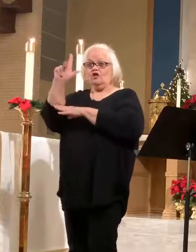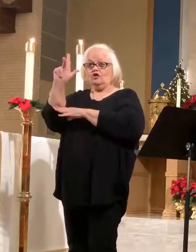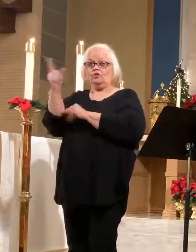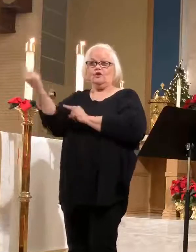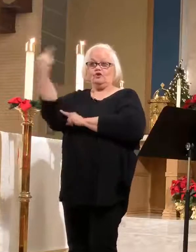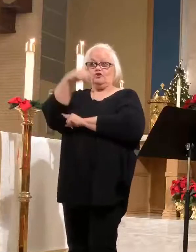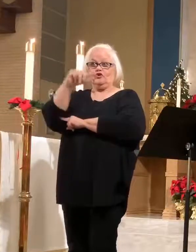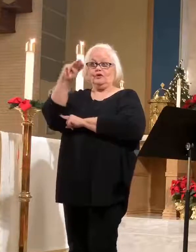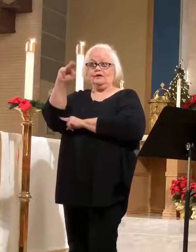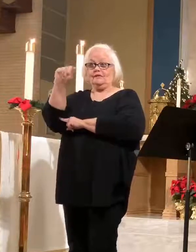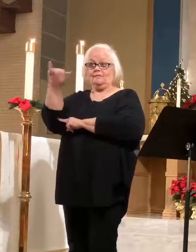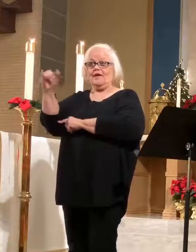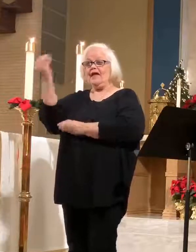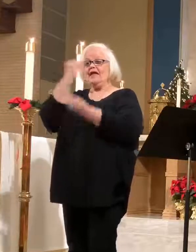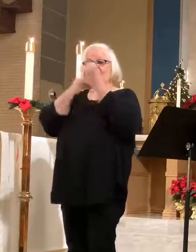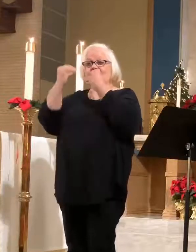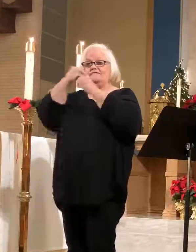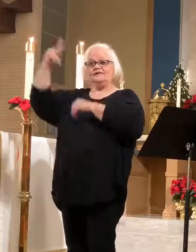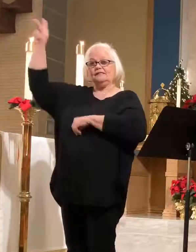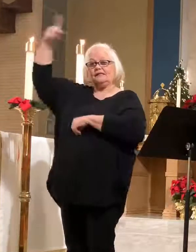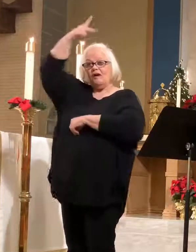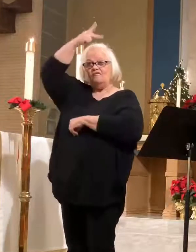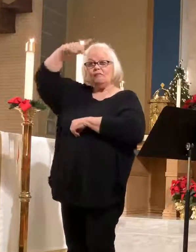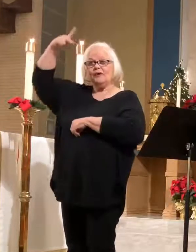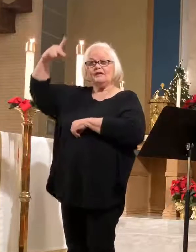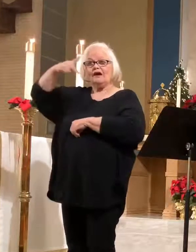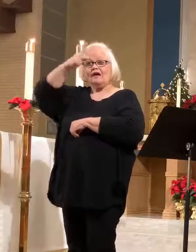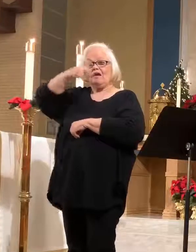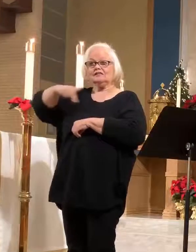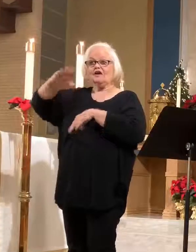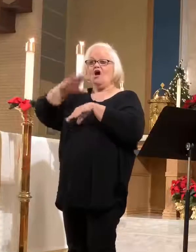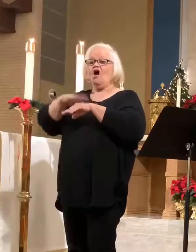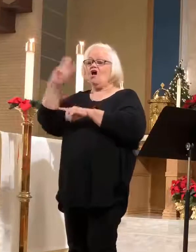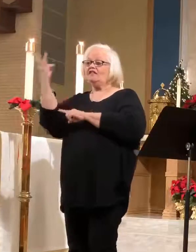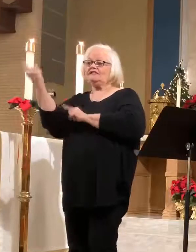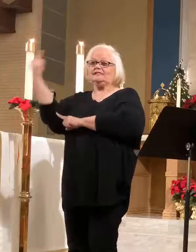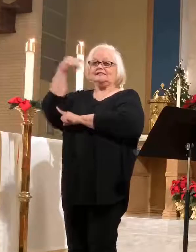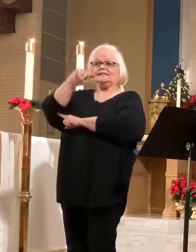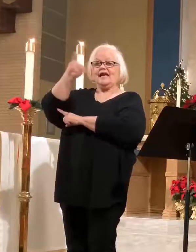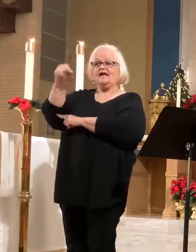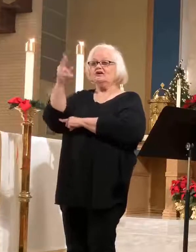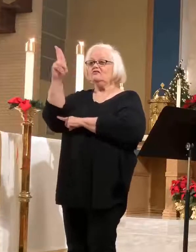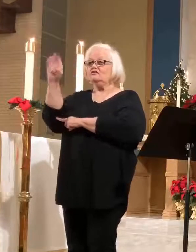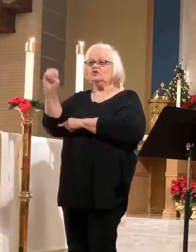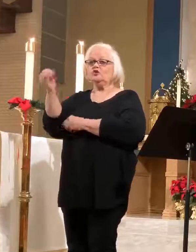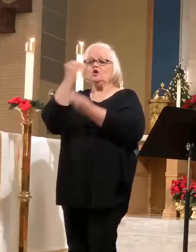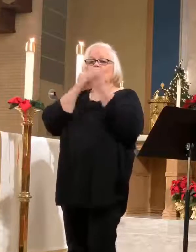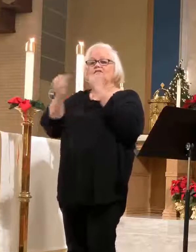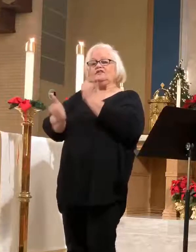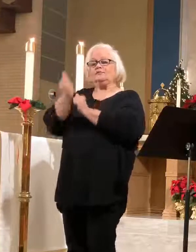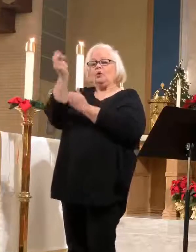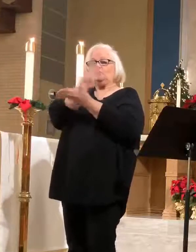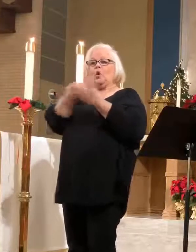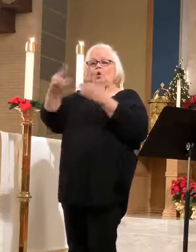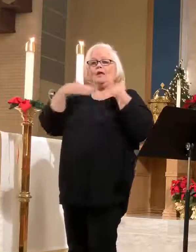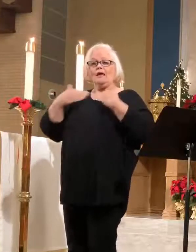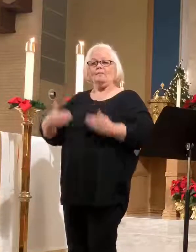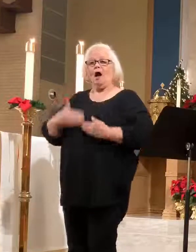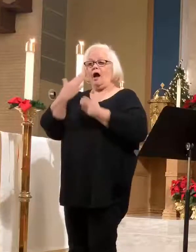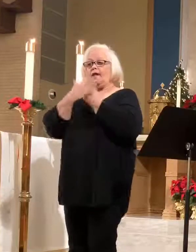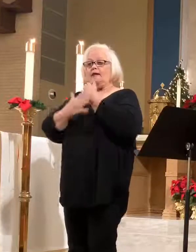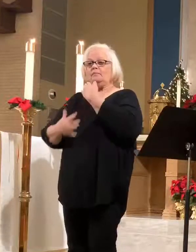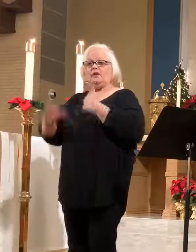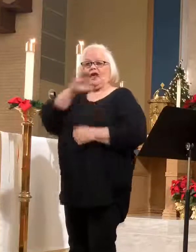May, the Feast of Pentecost. On the 6th day of June, the Feast of the Most Holy Body and Blood of